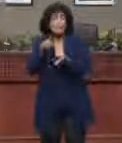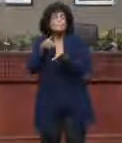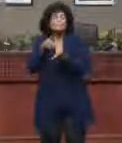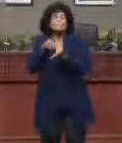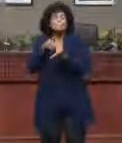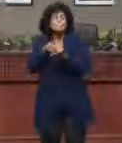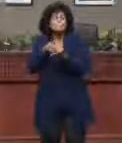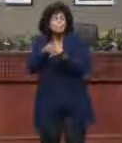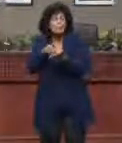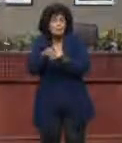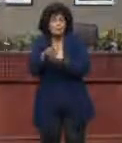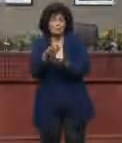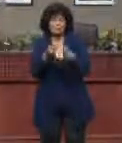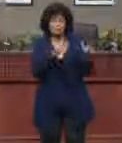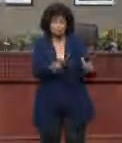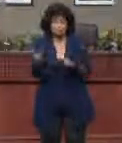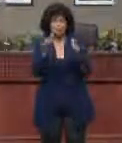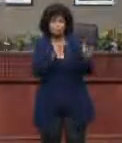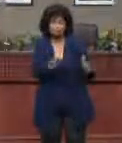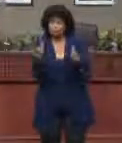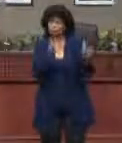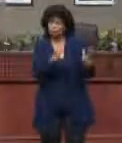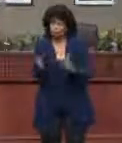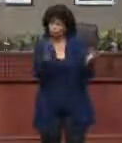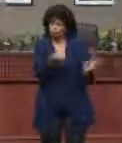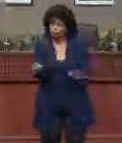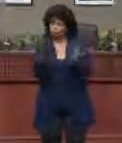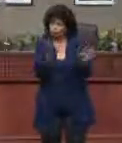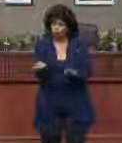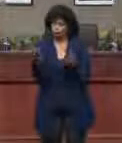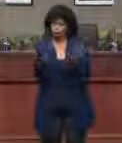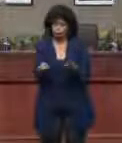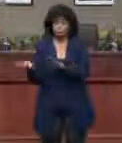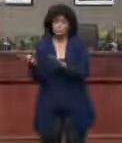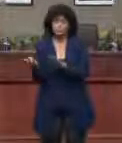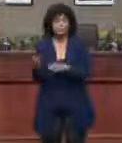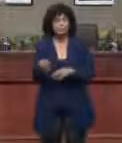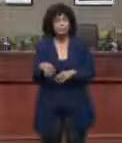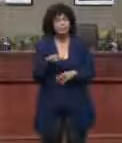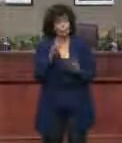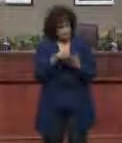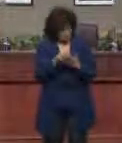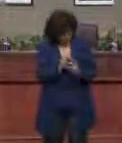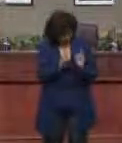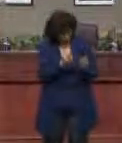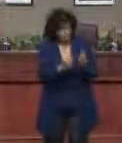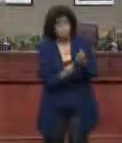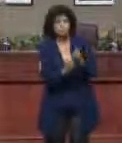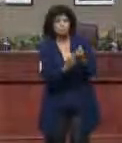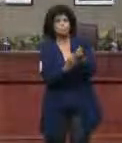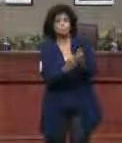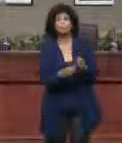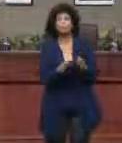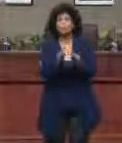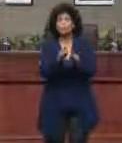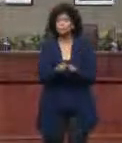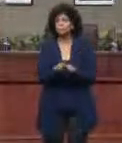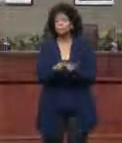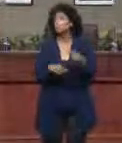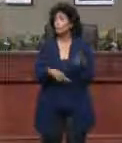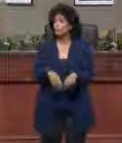served during the pandemic. In addition, the monies have helped to house 161